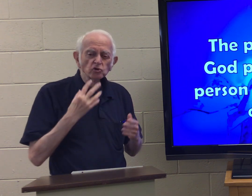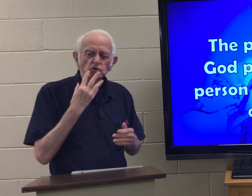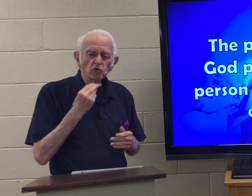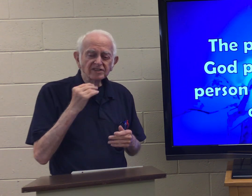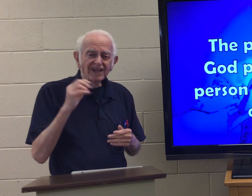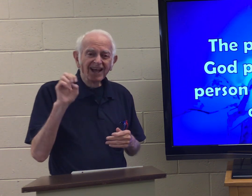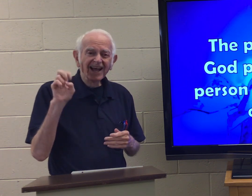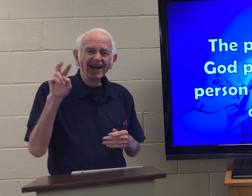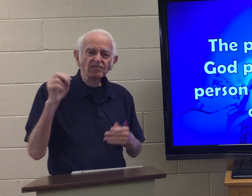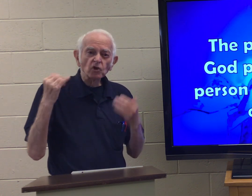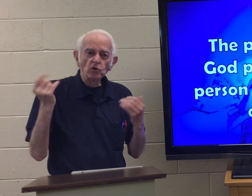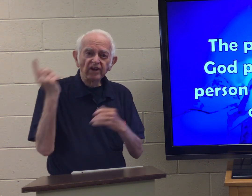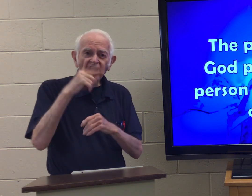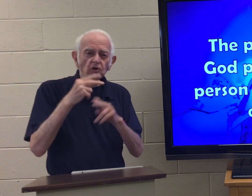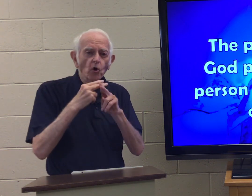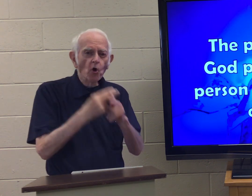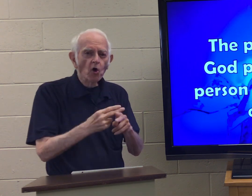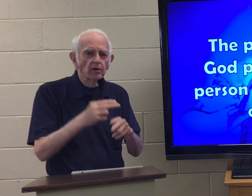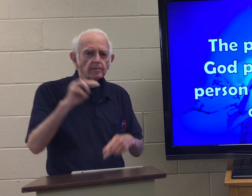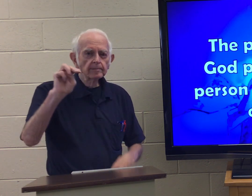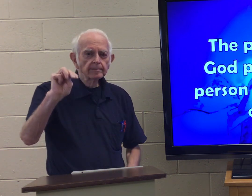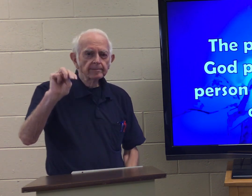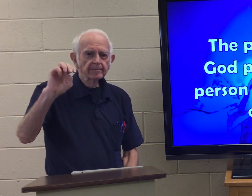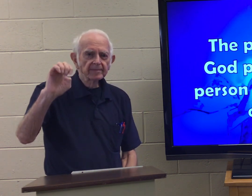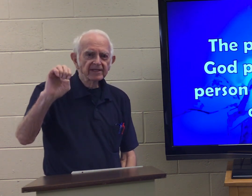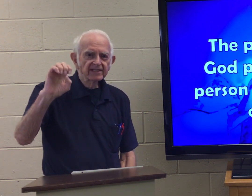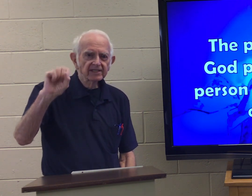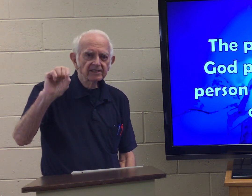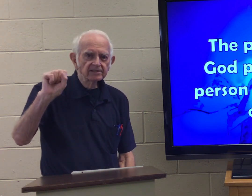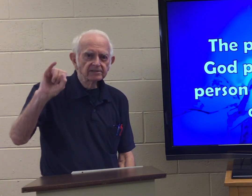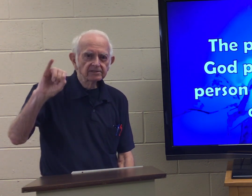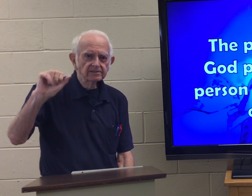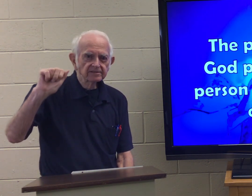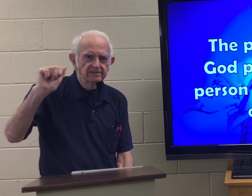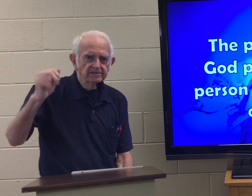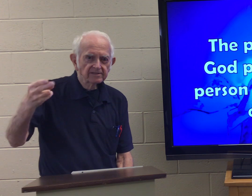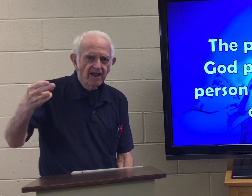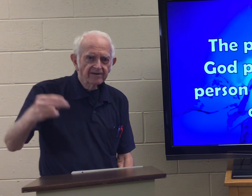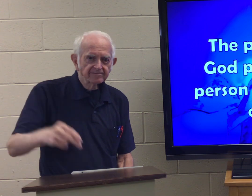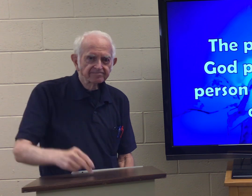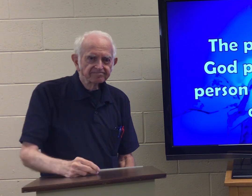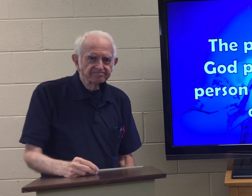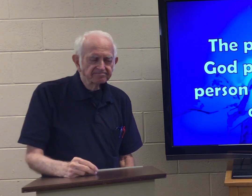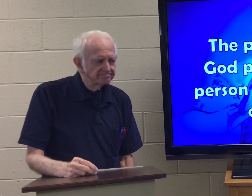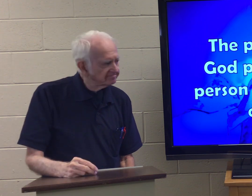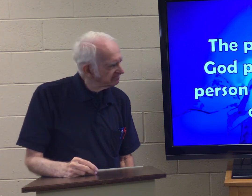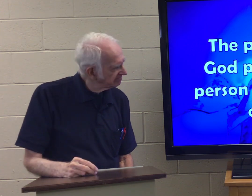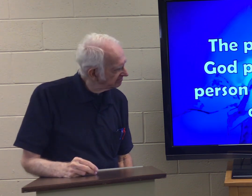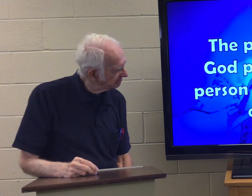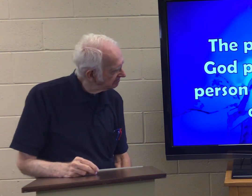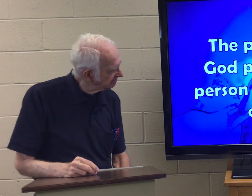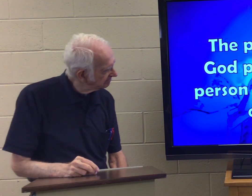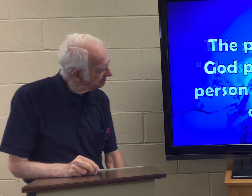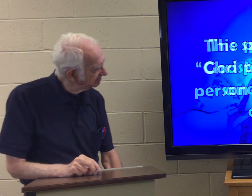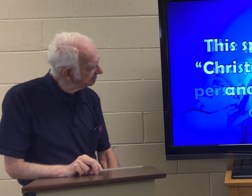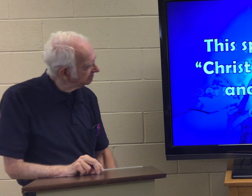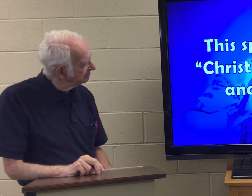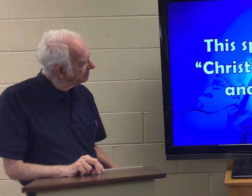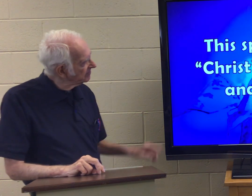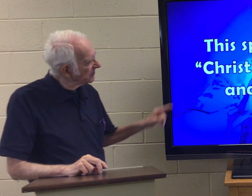That's what the Jews even today call Messiah.